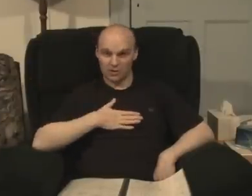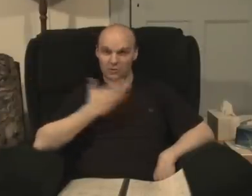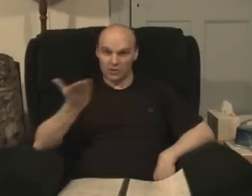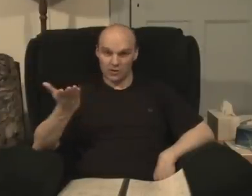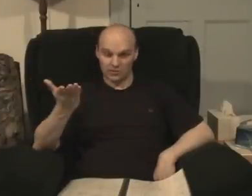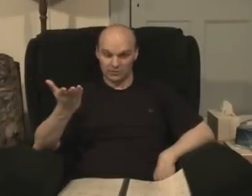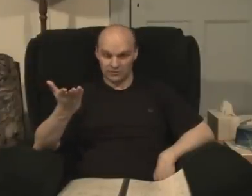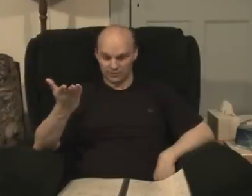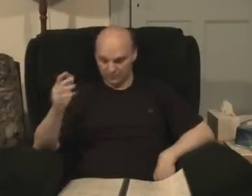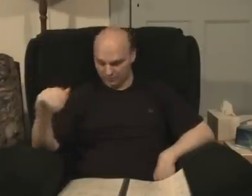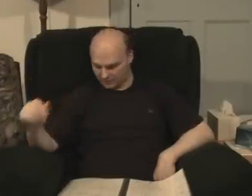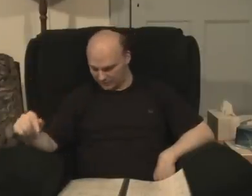Don't want.